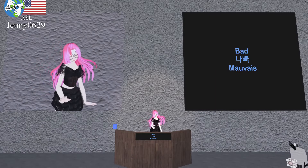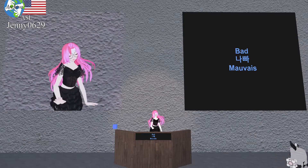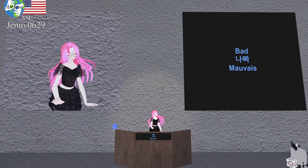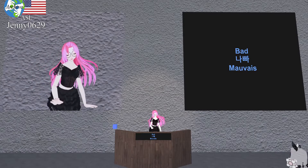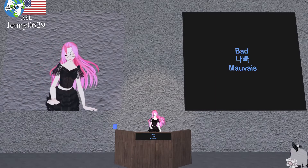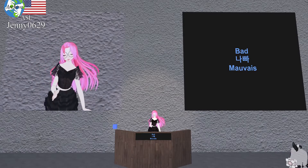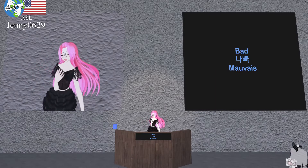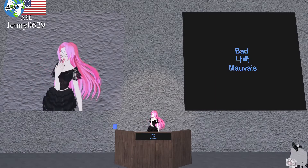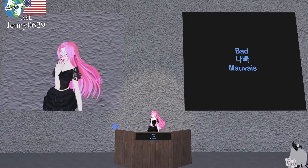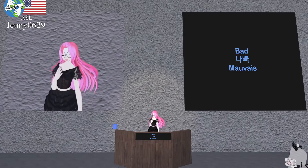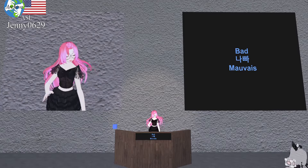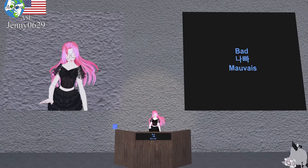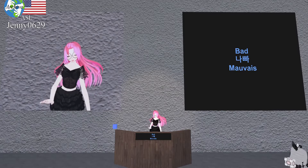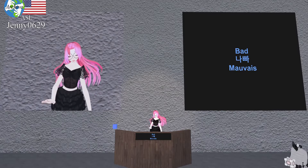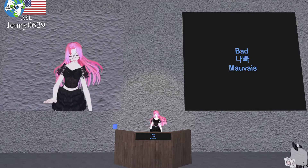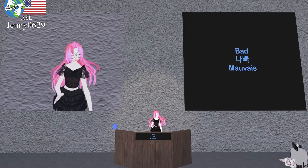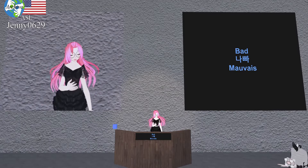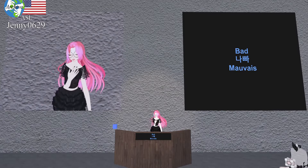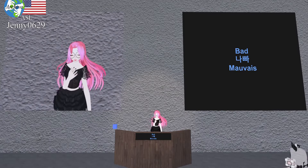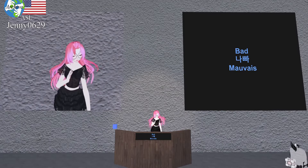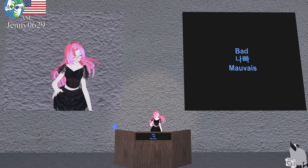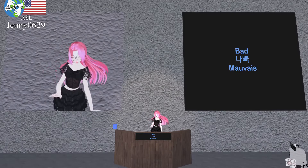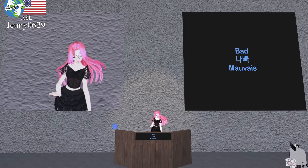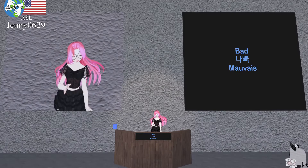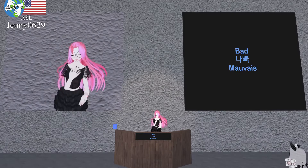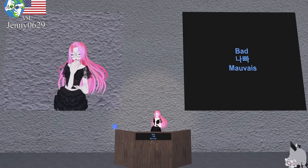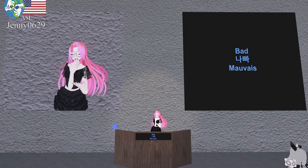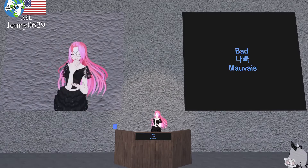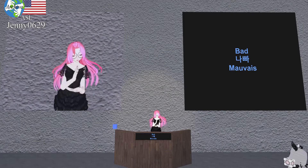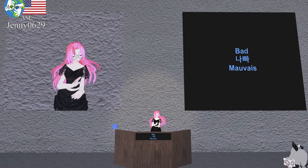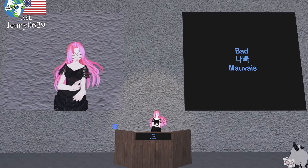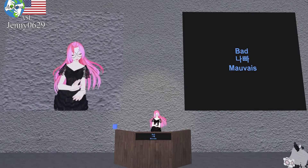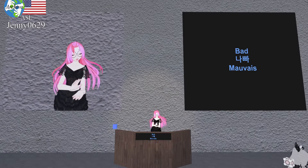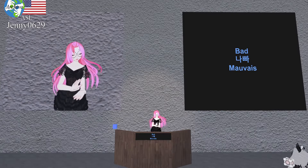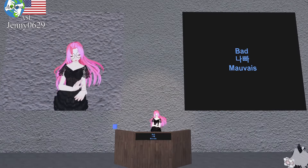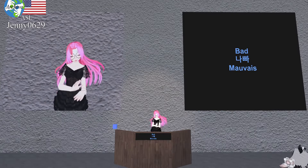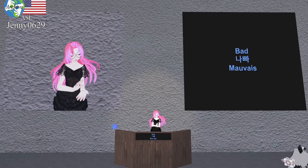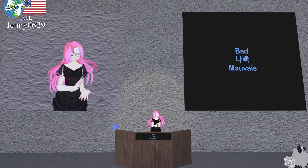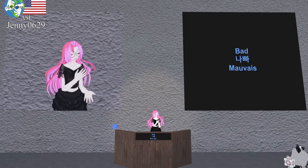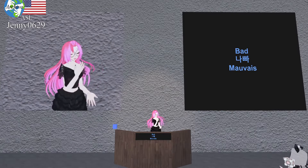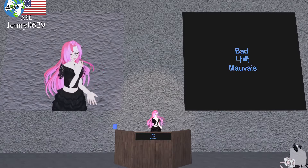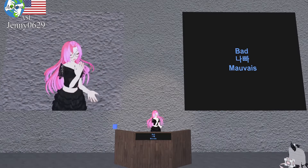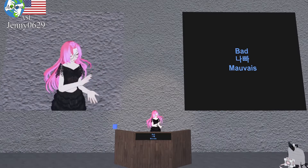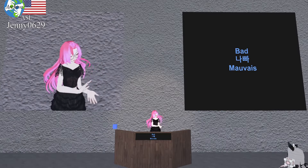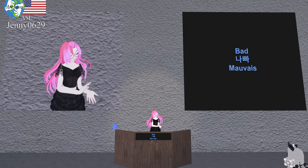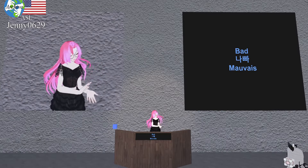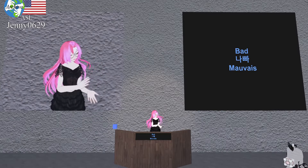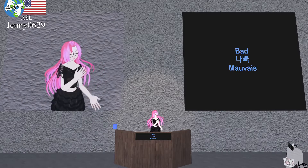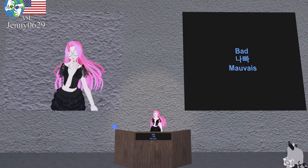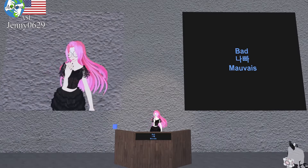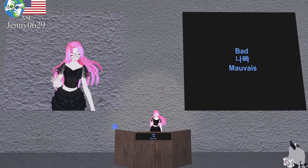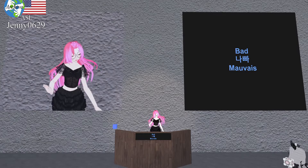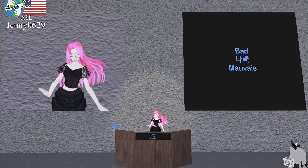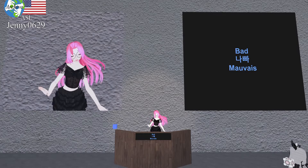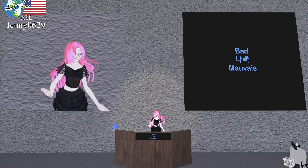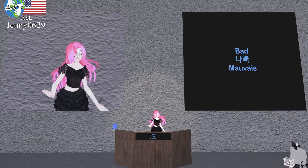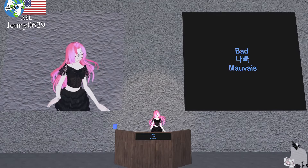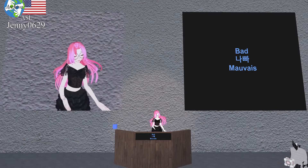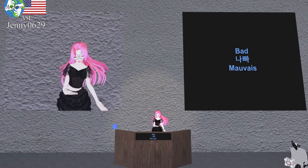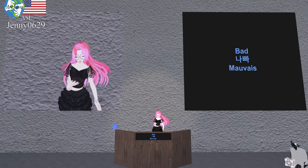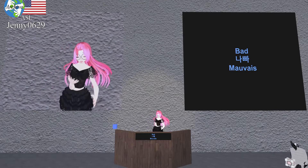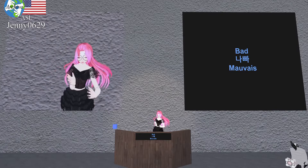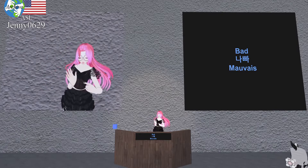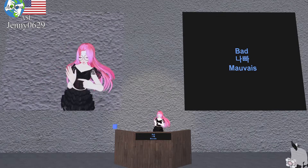fine to do it on the air. So it could be bad. They're both perfectly fine.